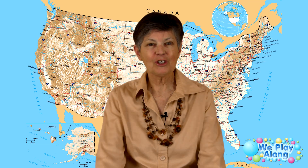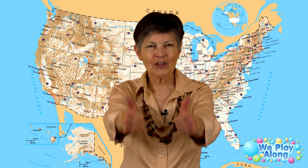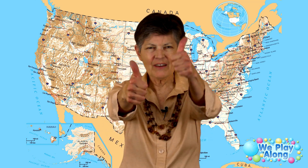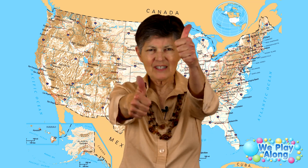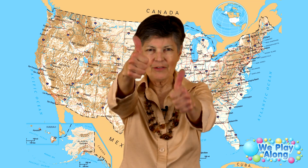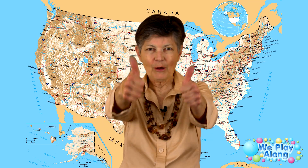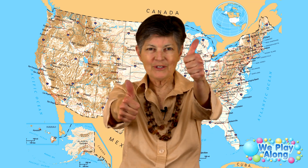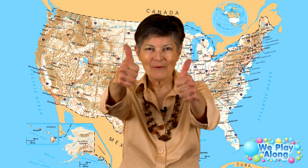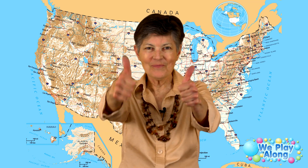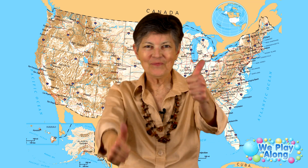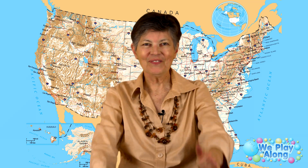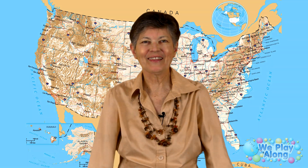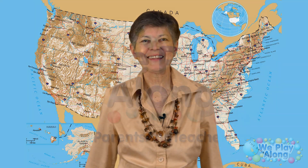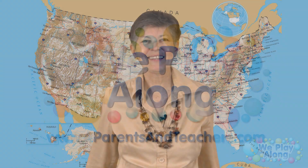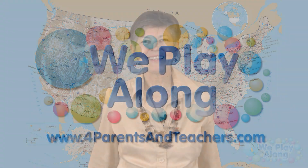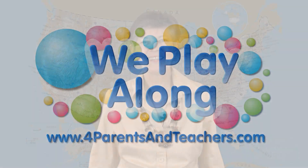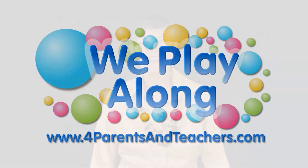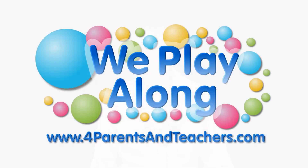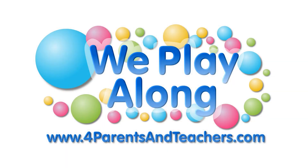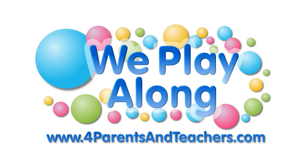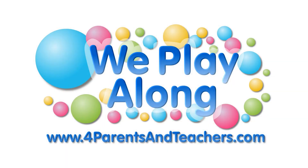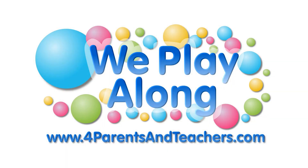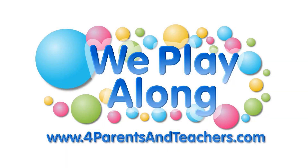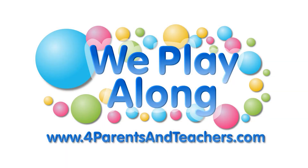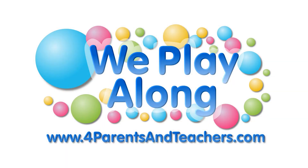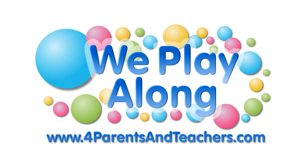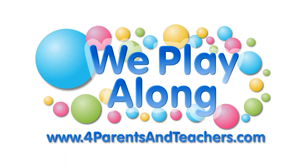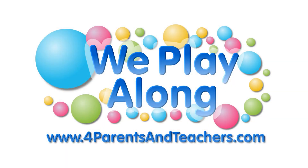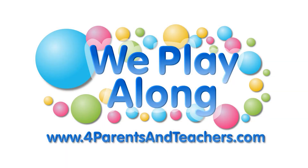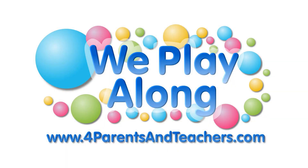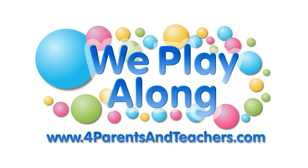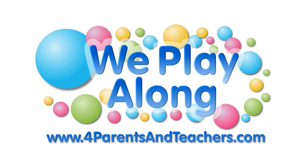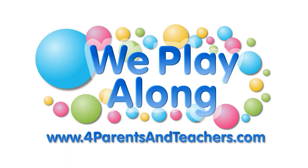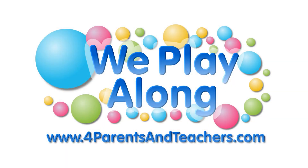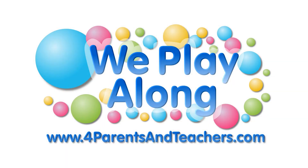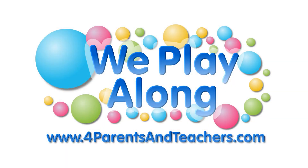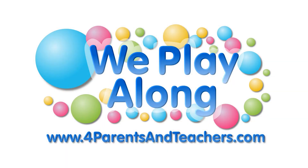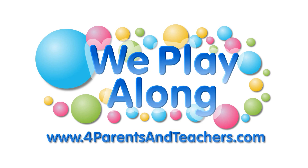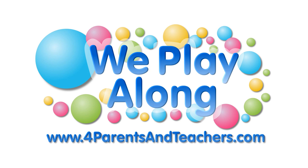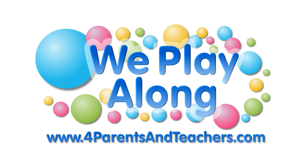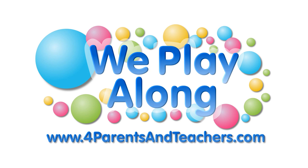sure and give us a thumbs up. Play, play, play along. Come on and play along. Play